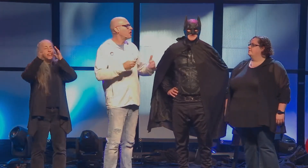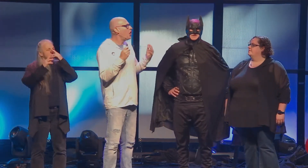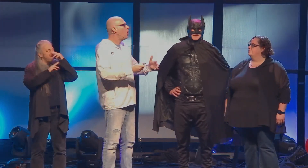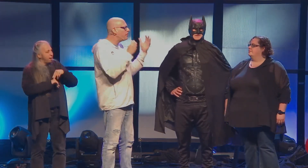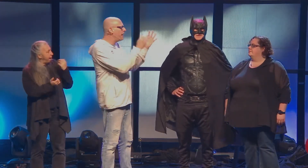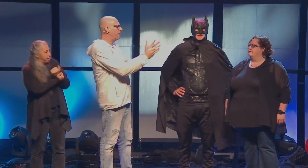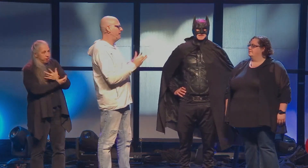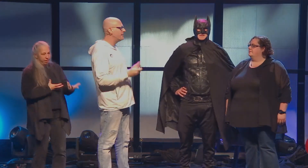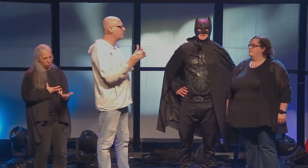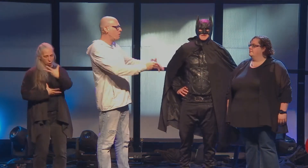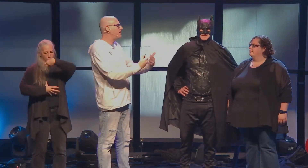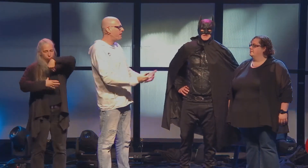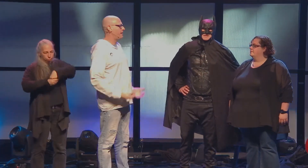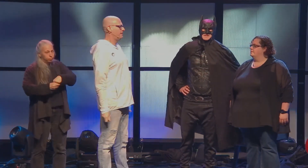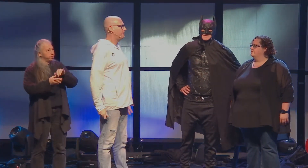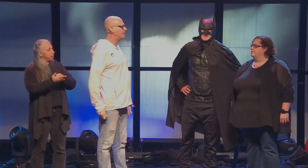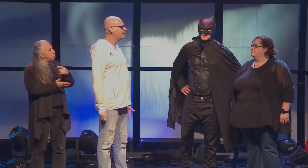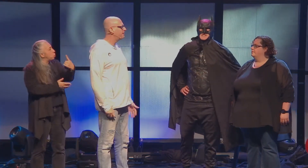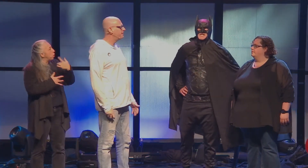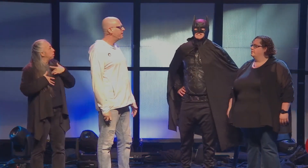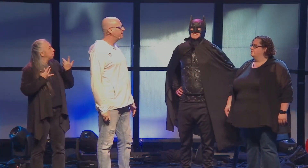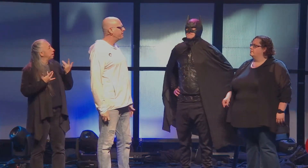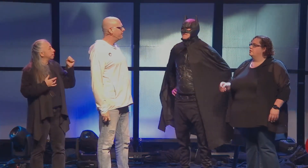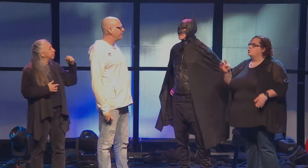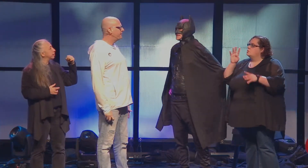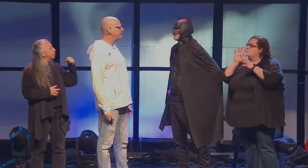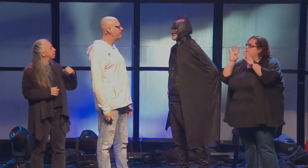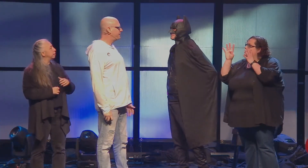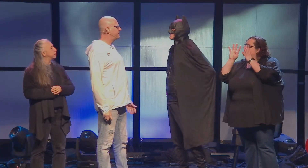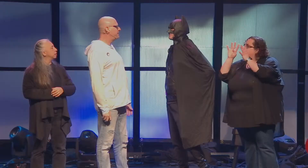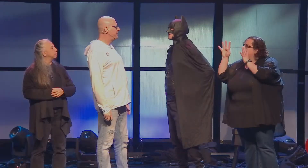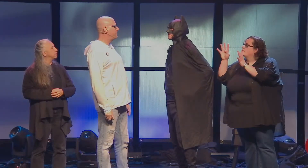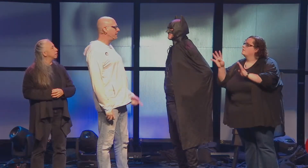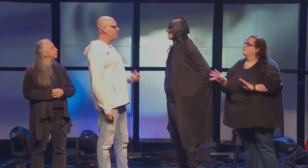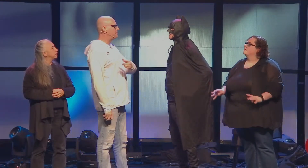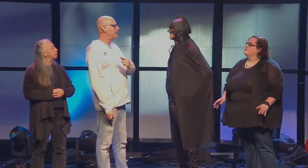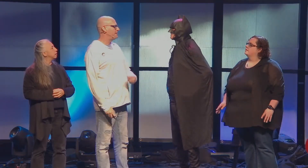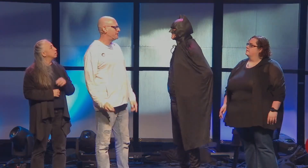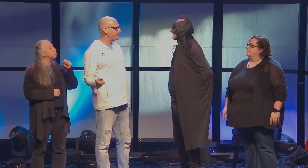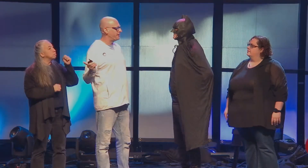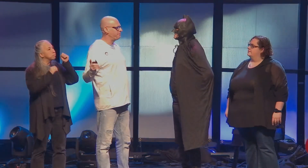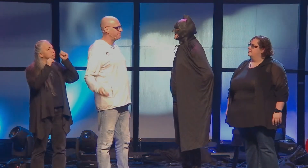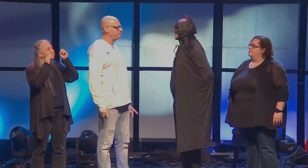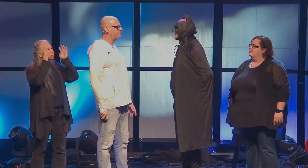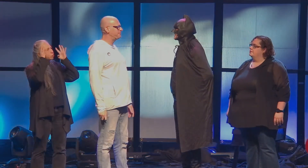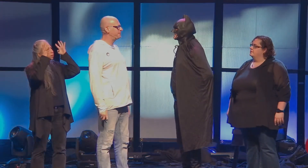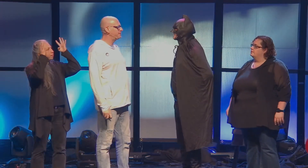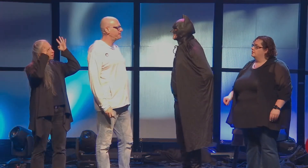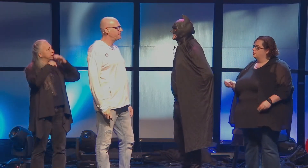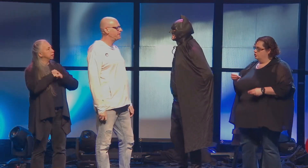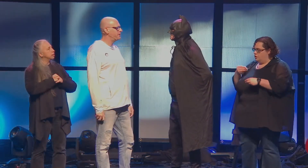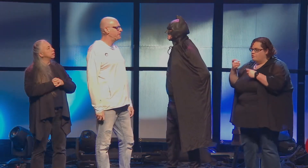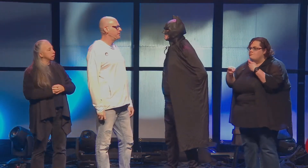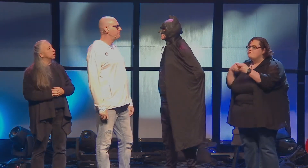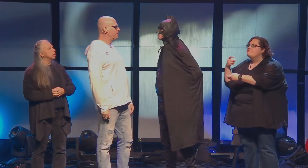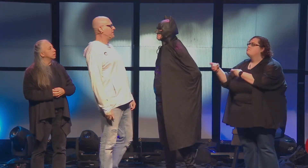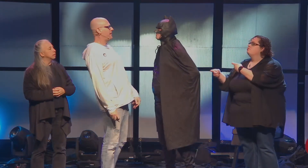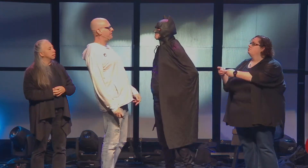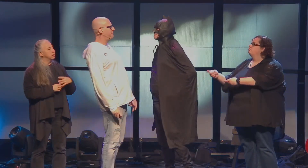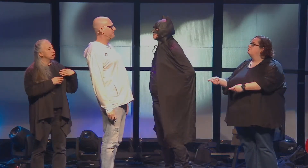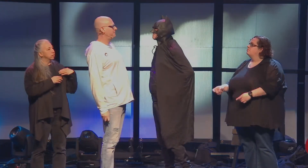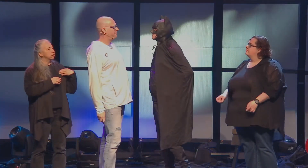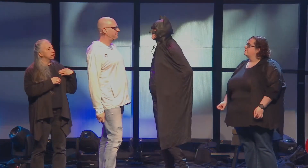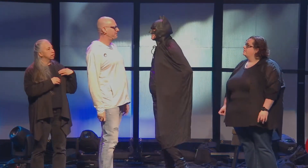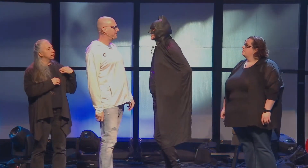fun. It's all there in this one event. Creativity, Yeah, that's what I just said. generosity,